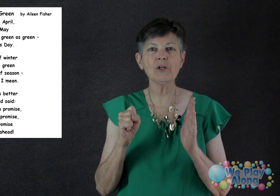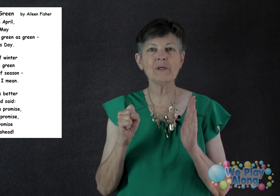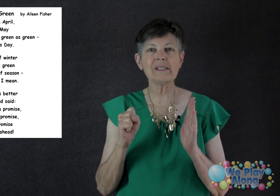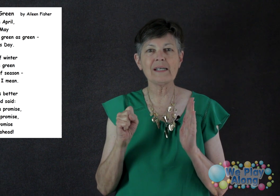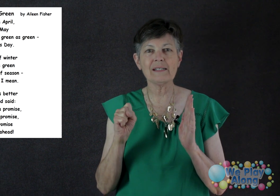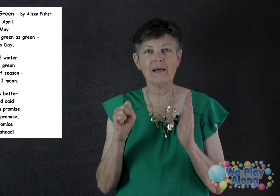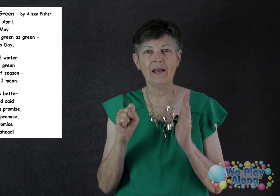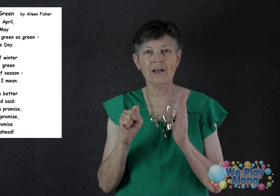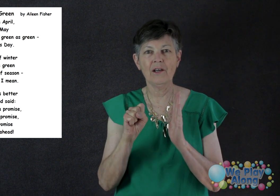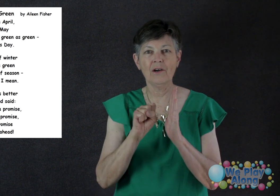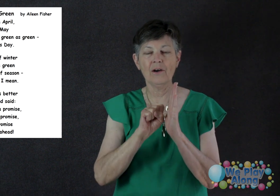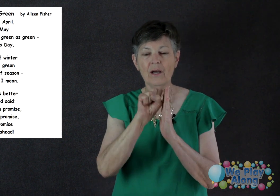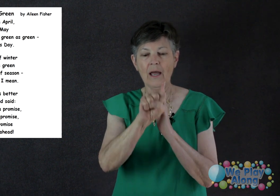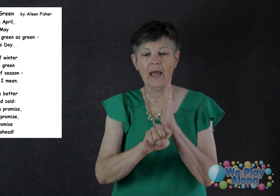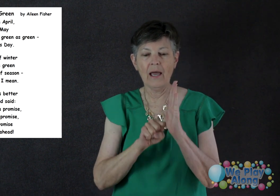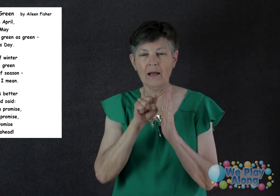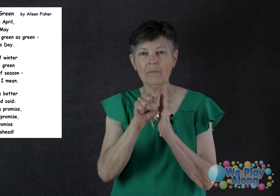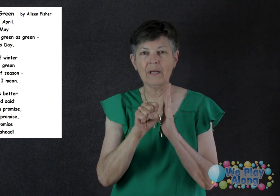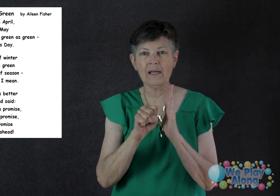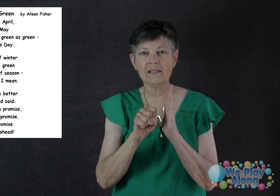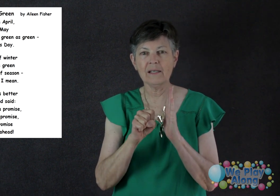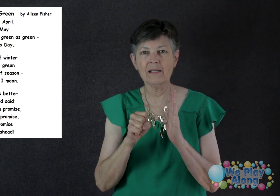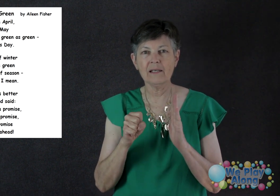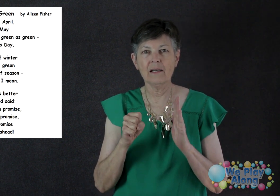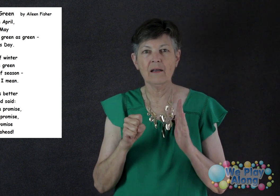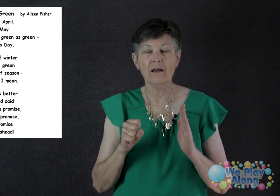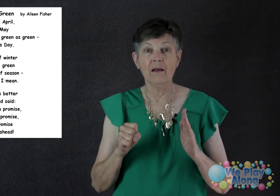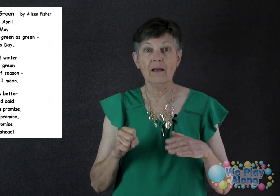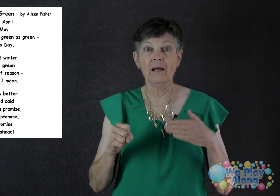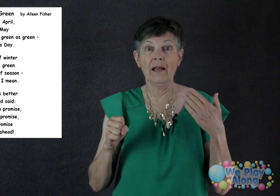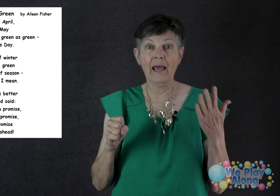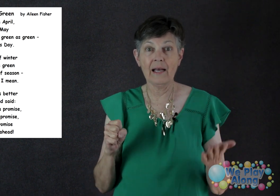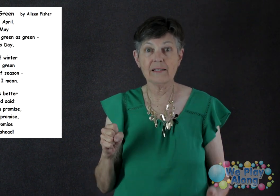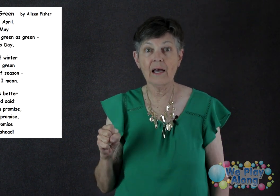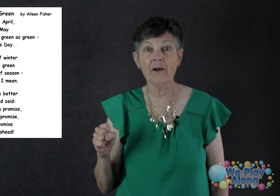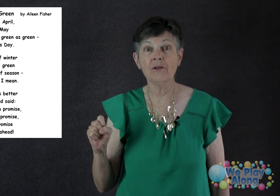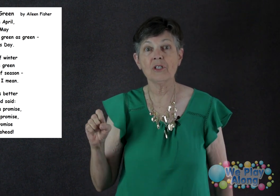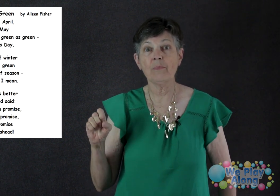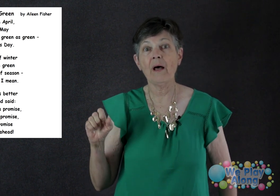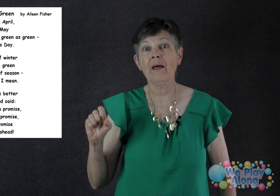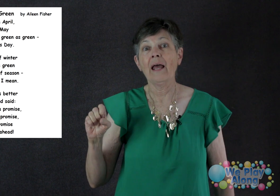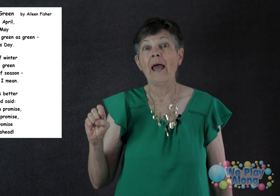a C sign here, and because season in ASL, you spell it